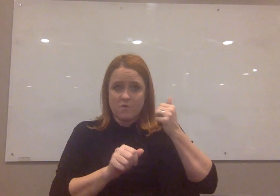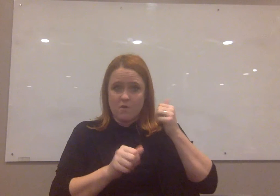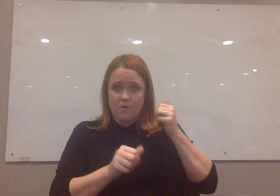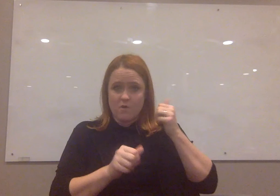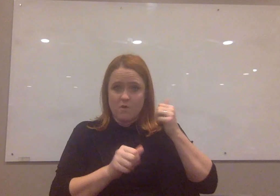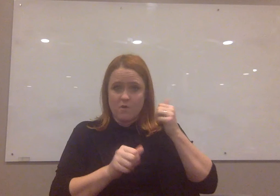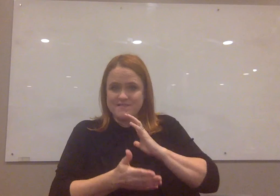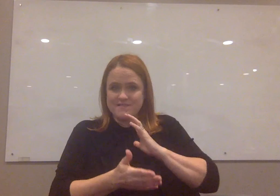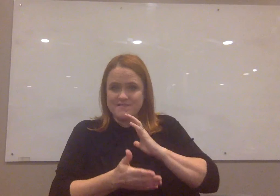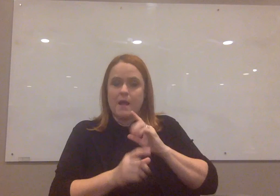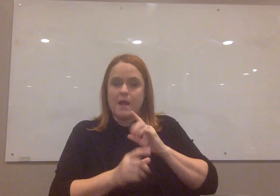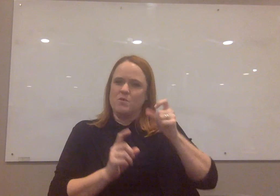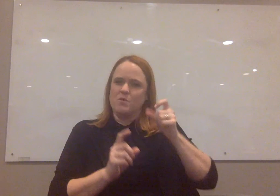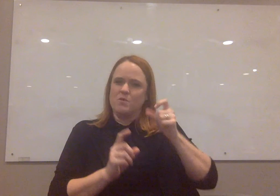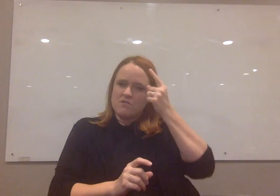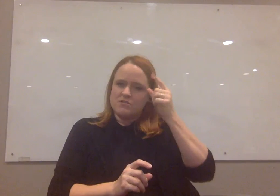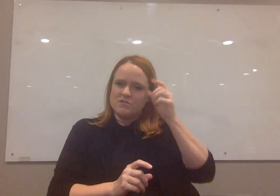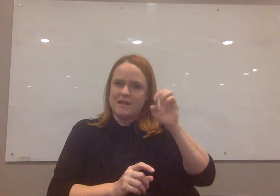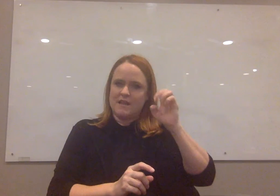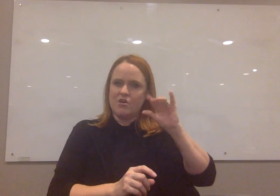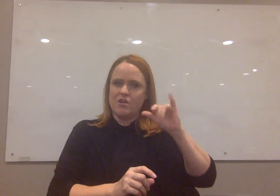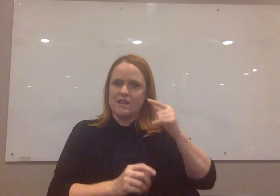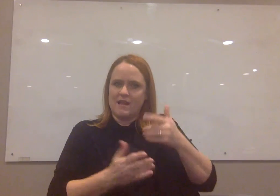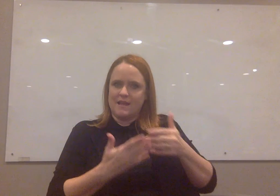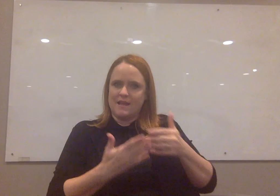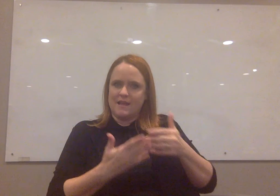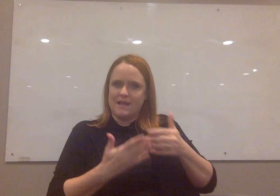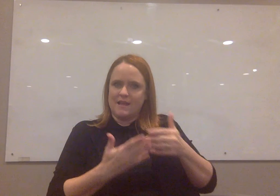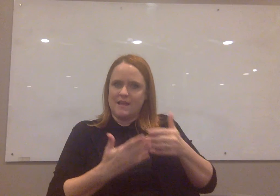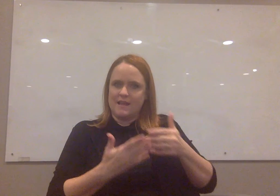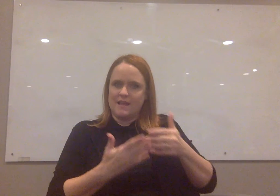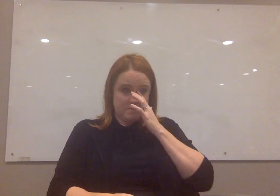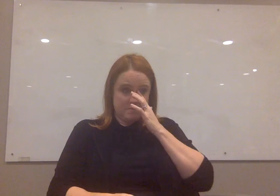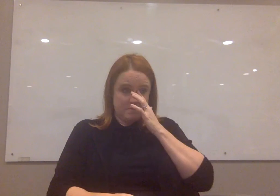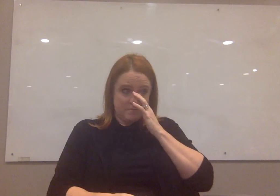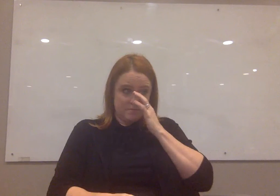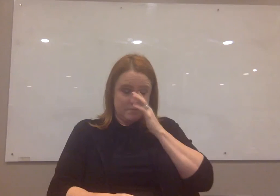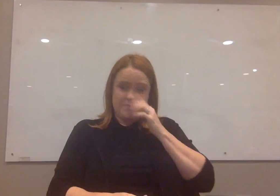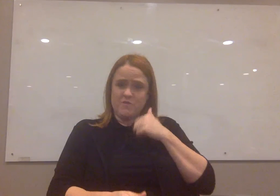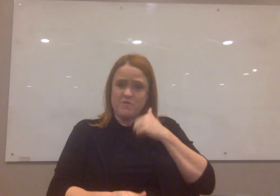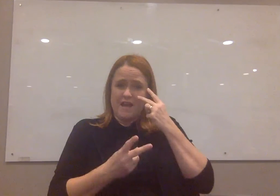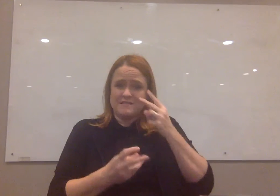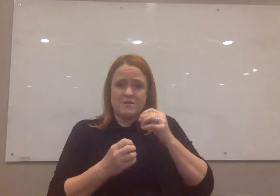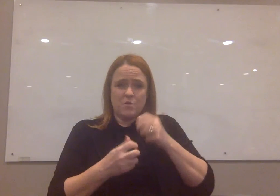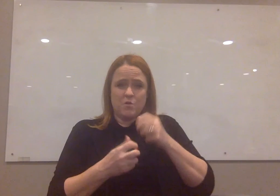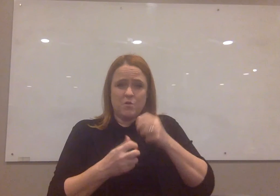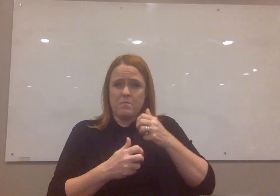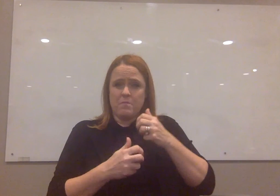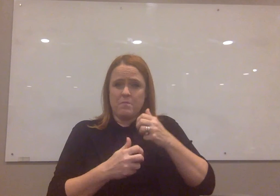understand Erlang anyway. And so I don't see a problem with us going together. Plus, a lot of the Erlang